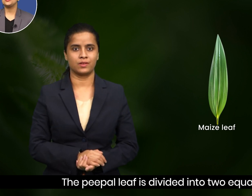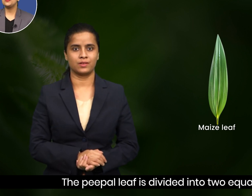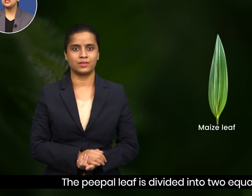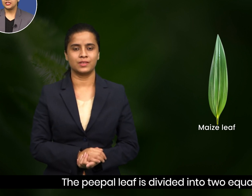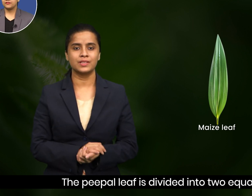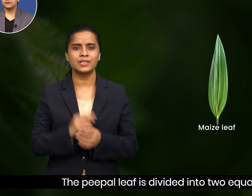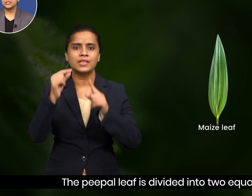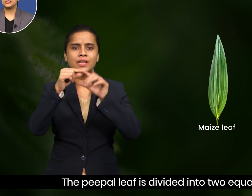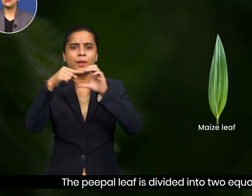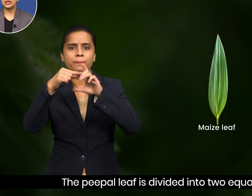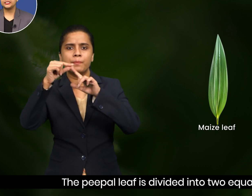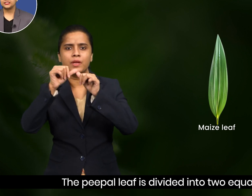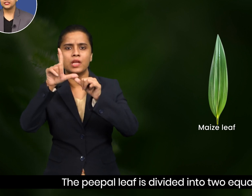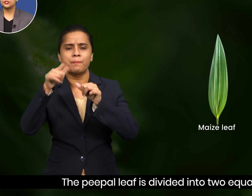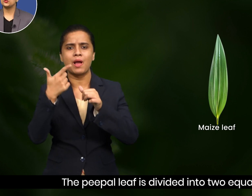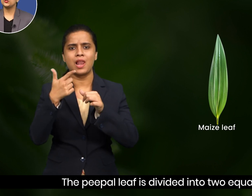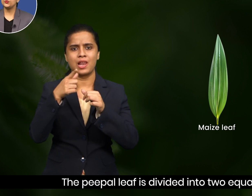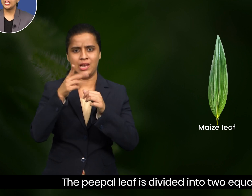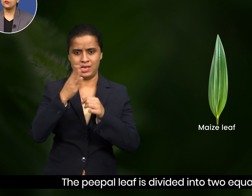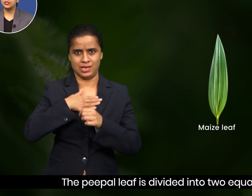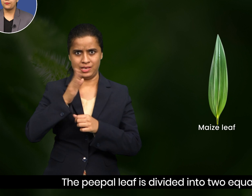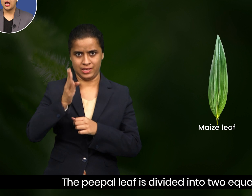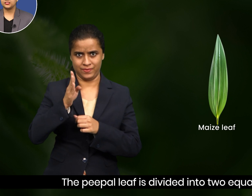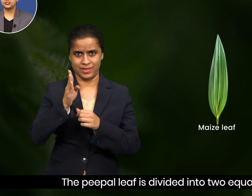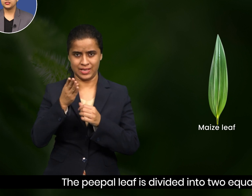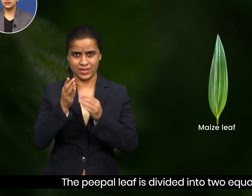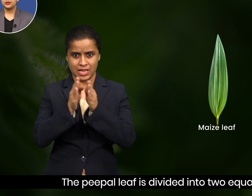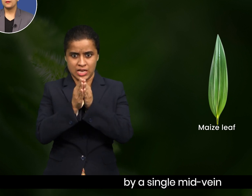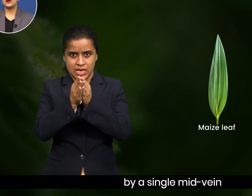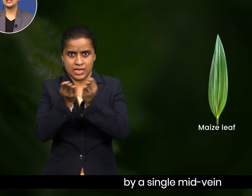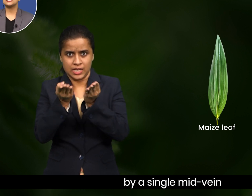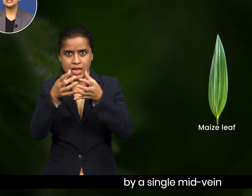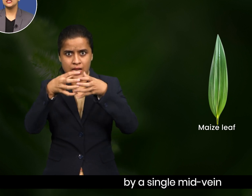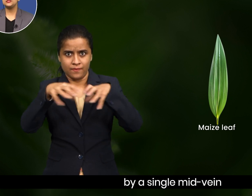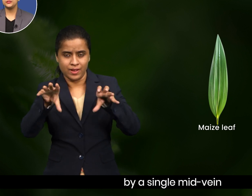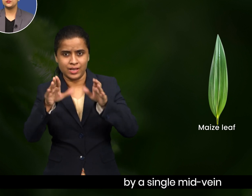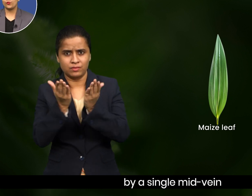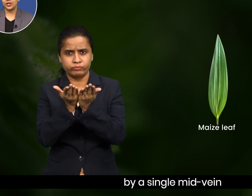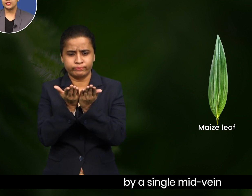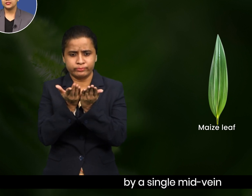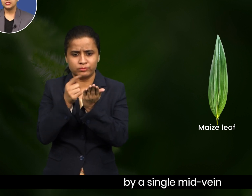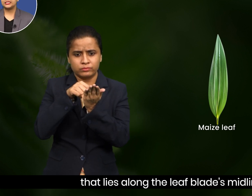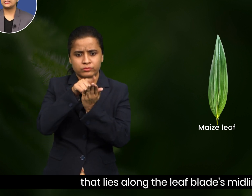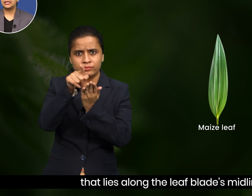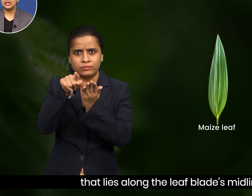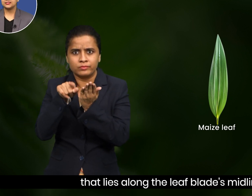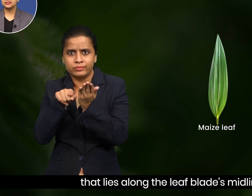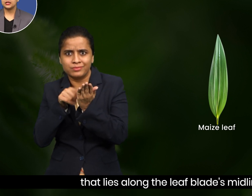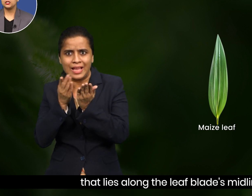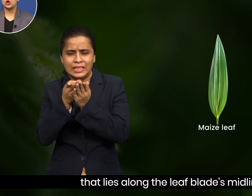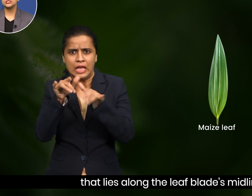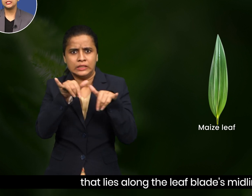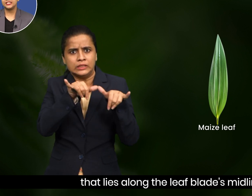The peepal leaf is divided into two equal parts by a single mid-vein that